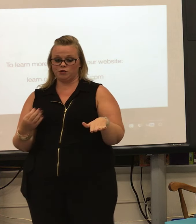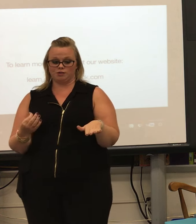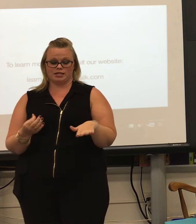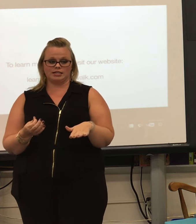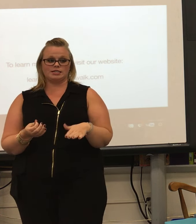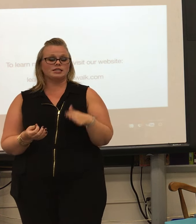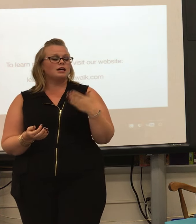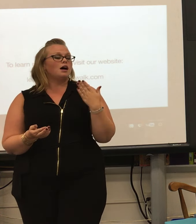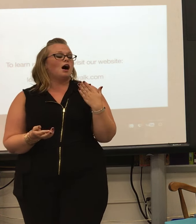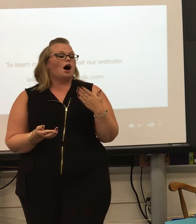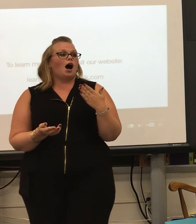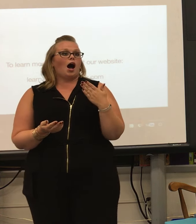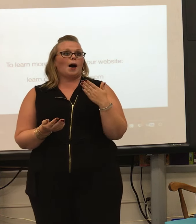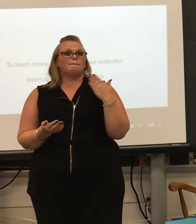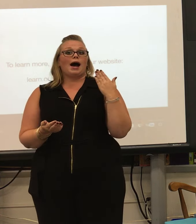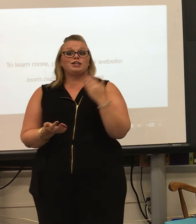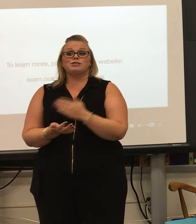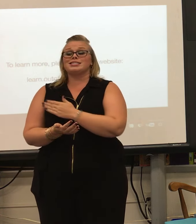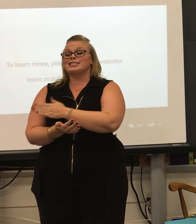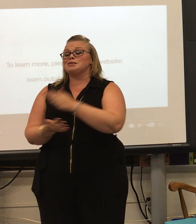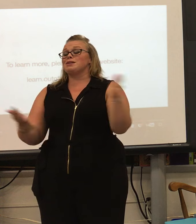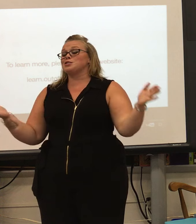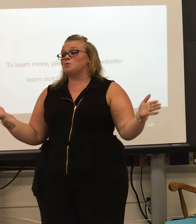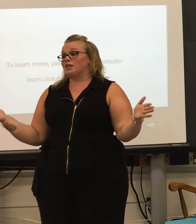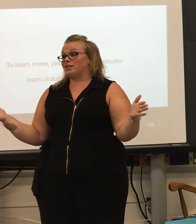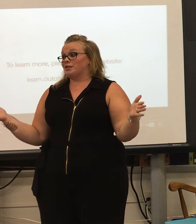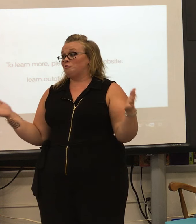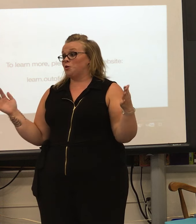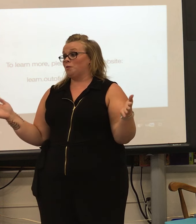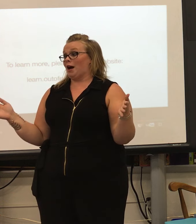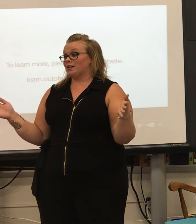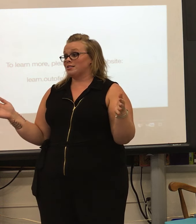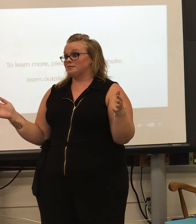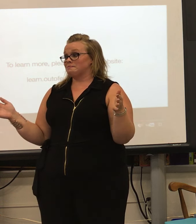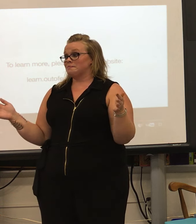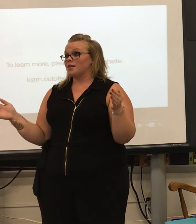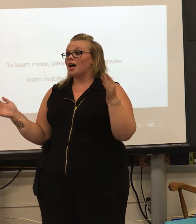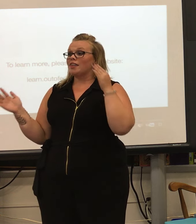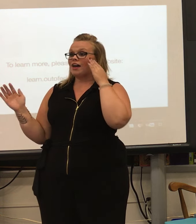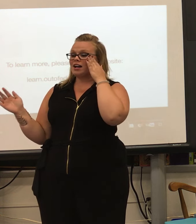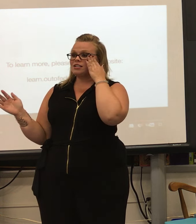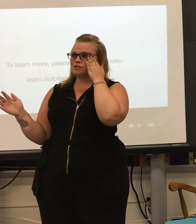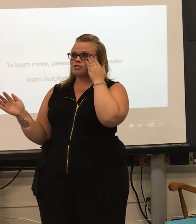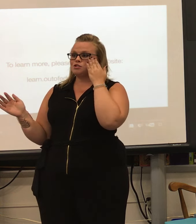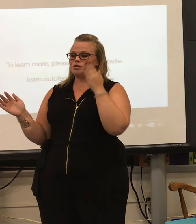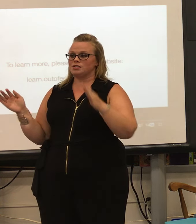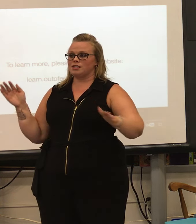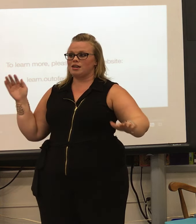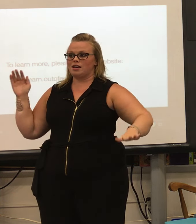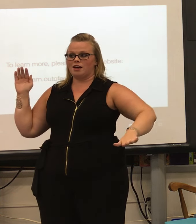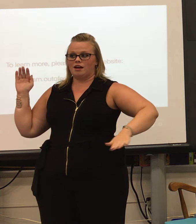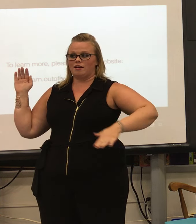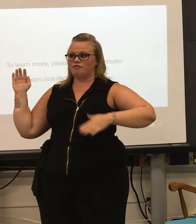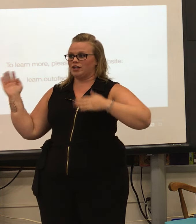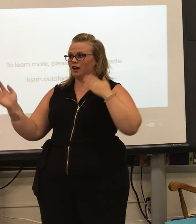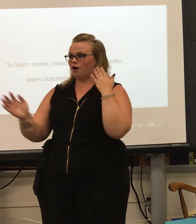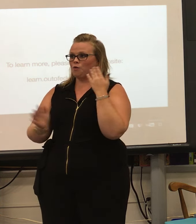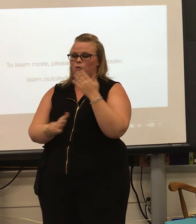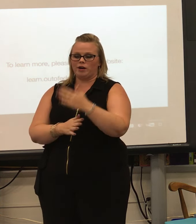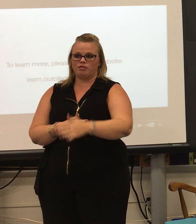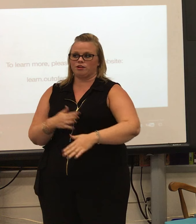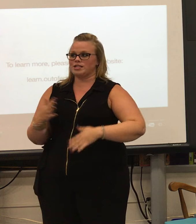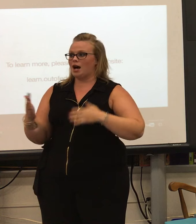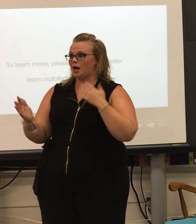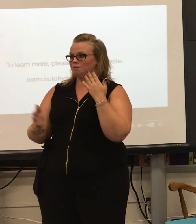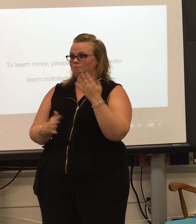and review those ideas. I do 60 minutes a week of Moby Max. That is so the students can figure